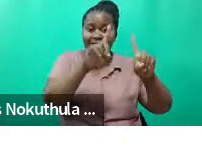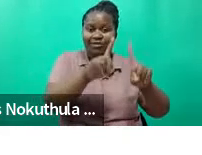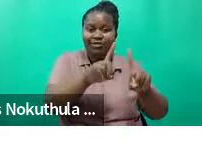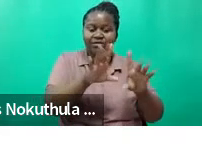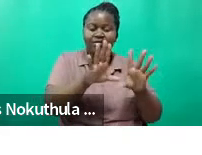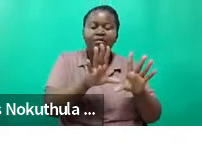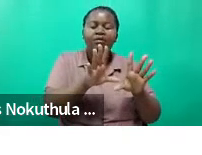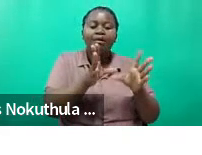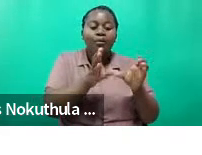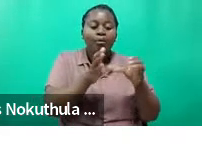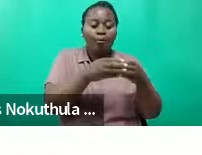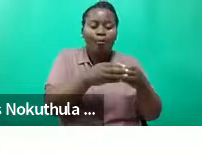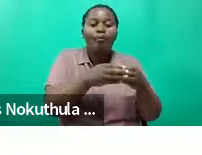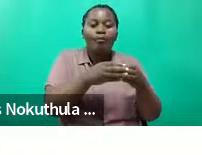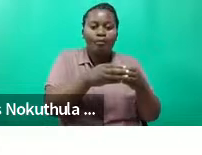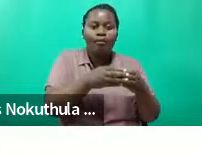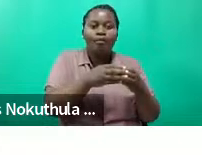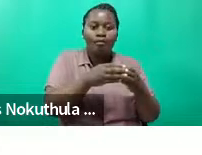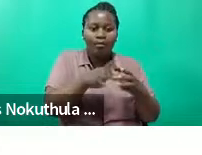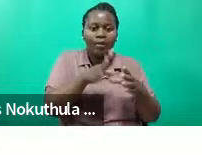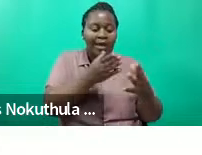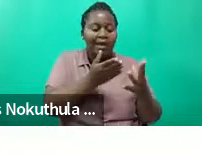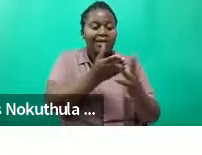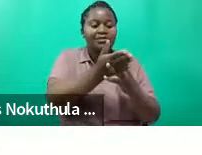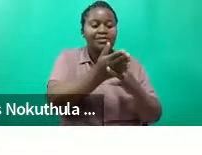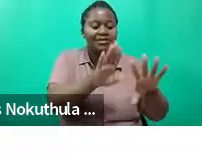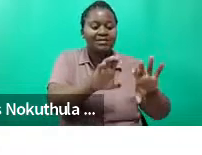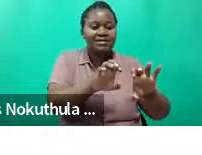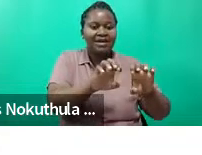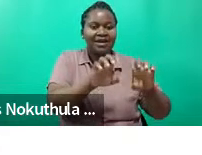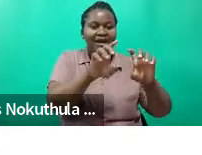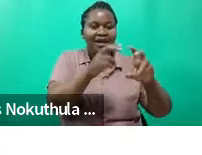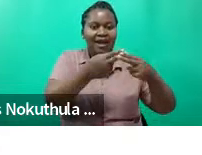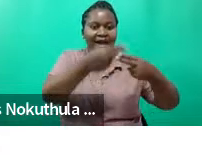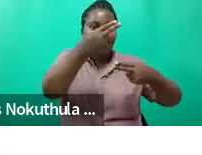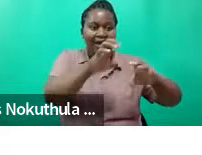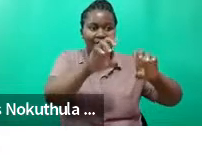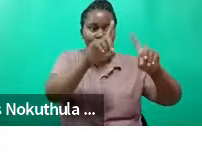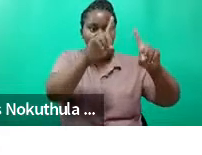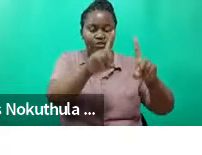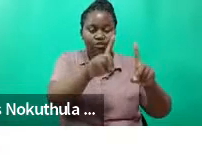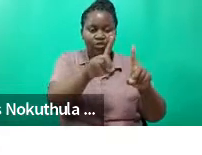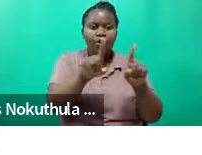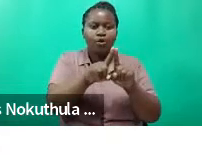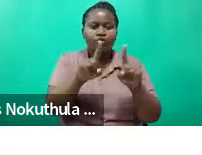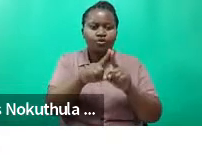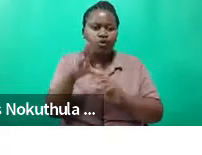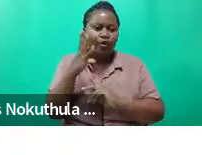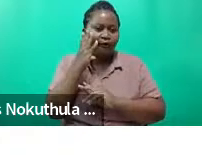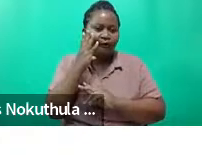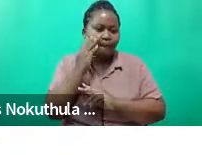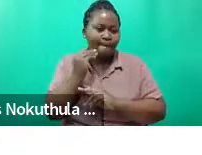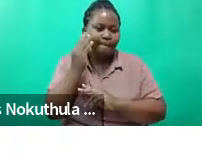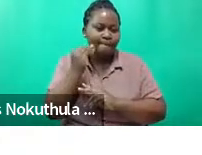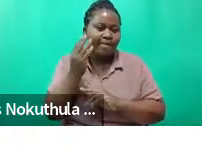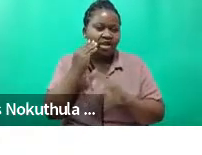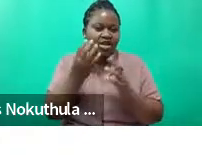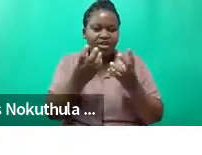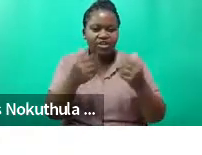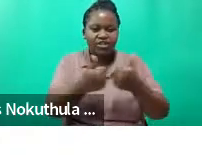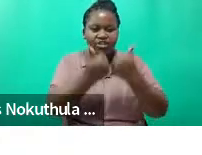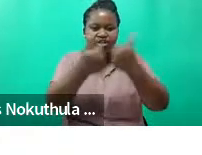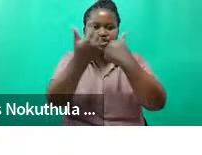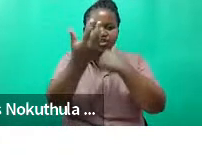that do access higher education face many challenges. And although attention to redress physical access